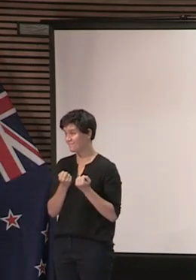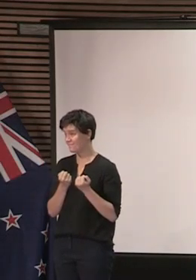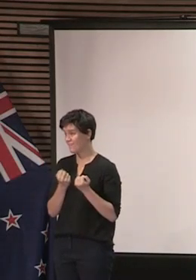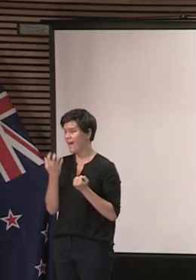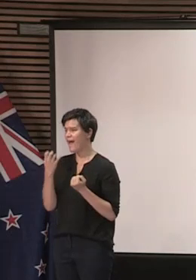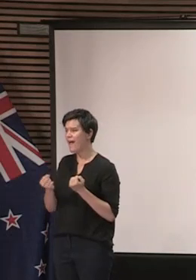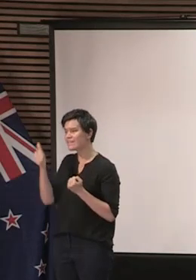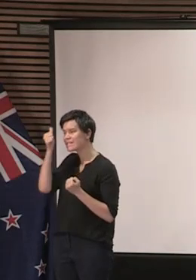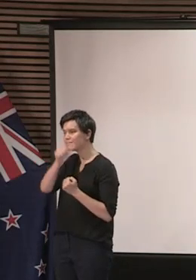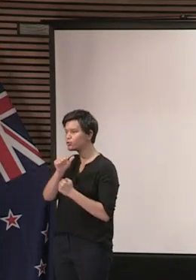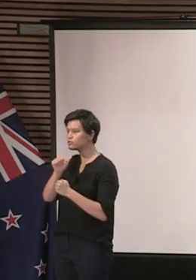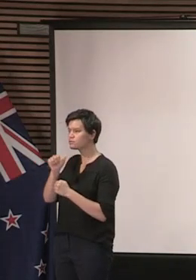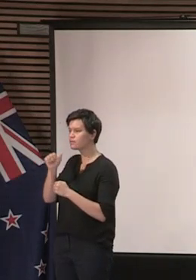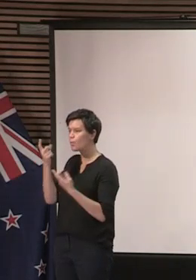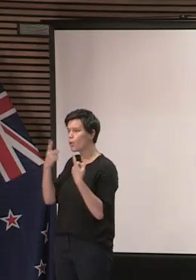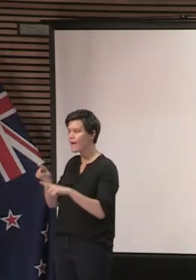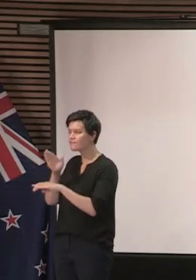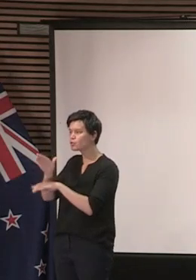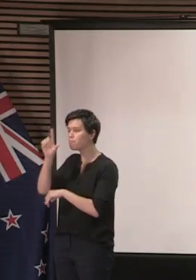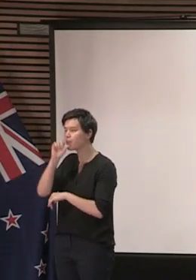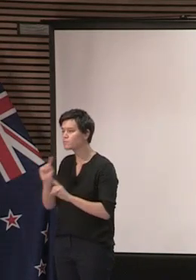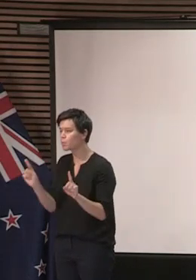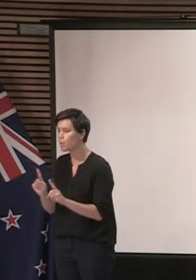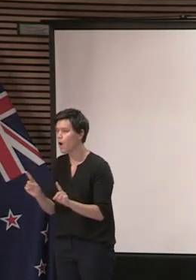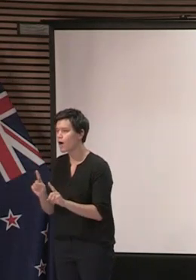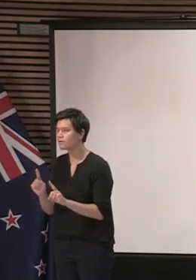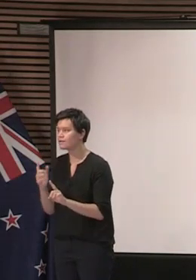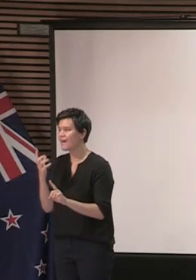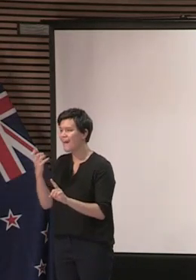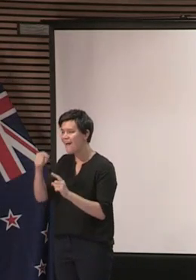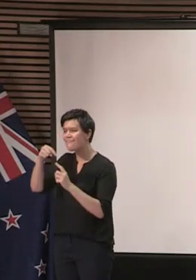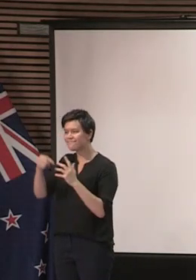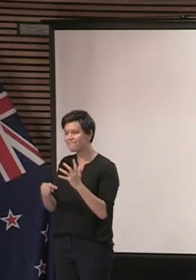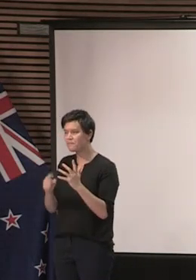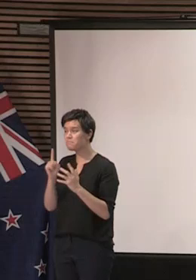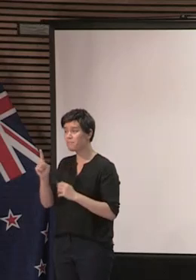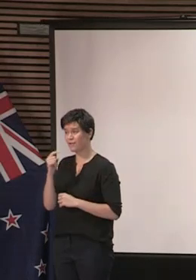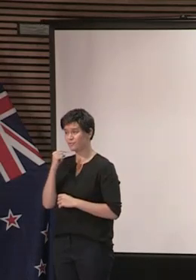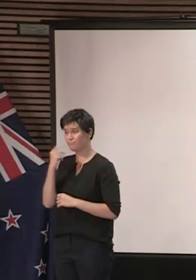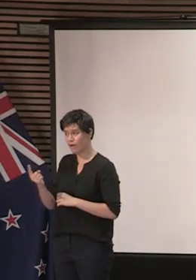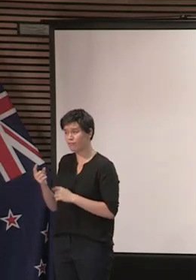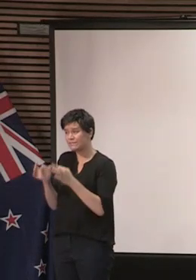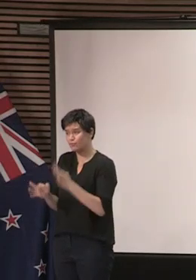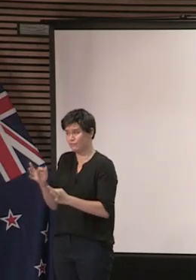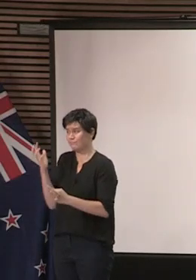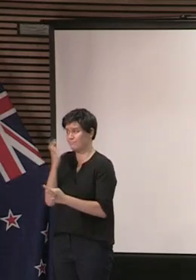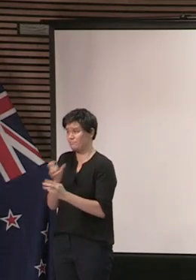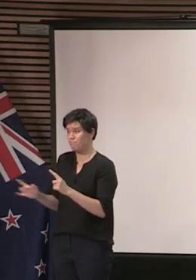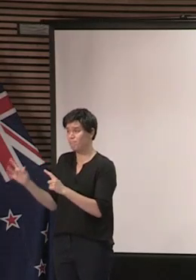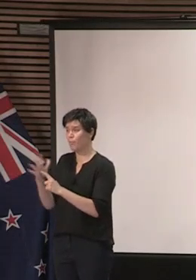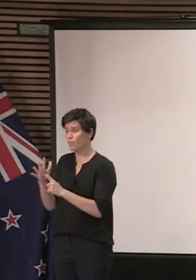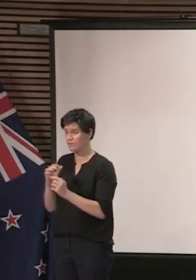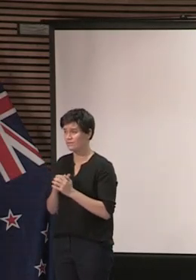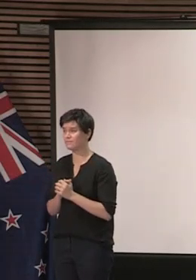and economic impacts that we'll be considering tomorrow. As you can imagine, this is an incredibly important decision for us to make. No one wants to lose